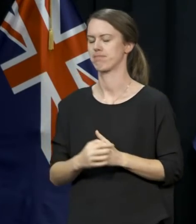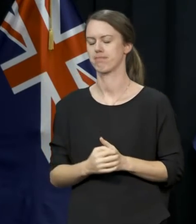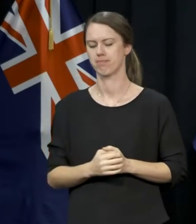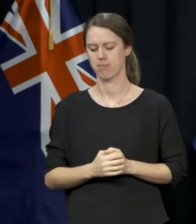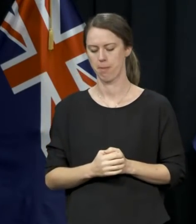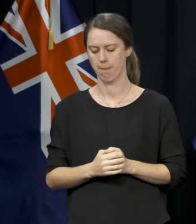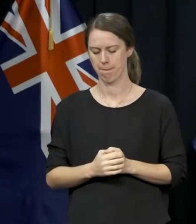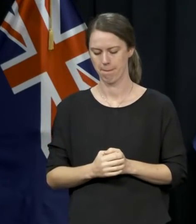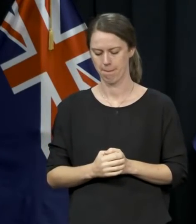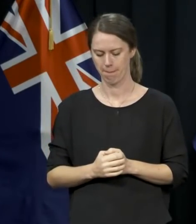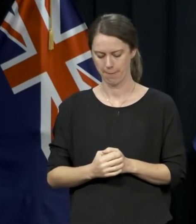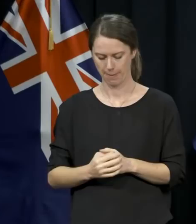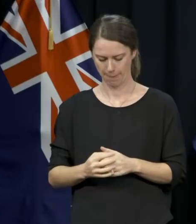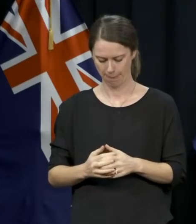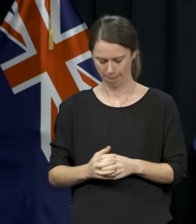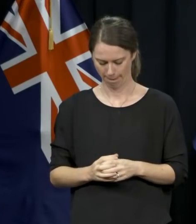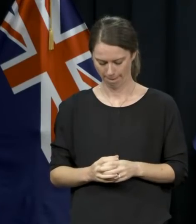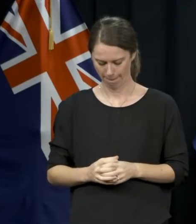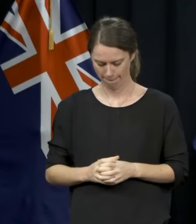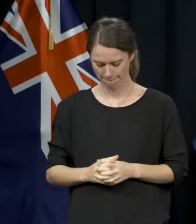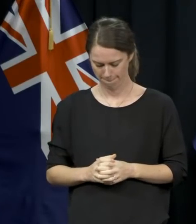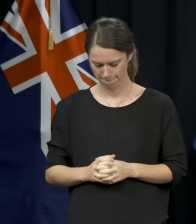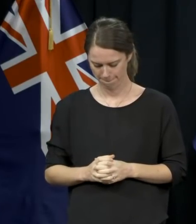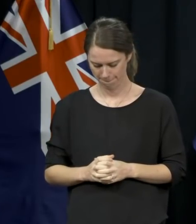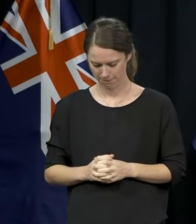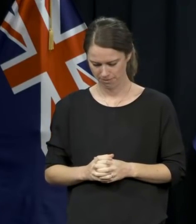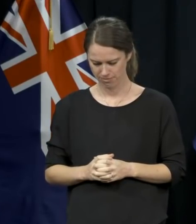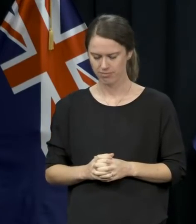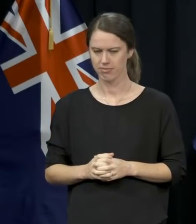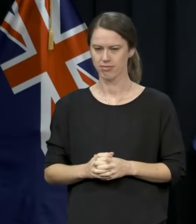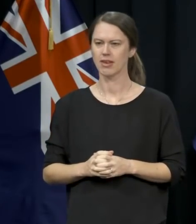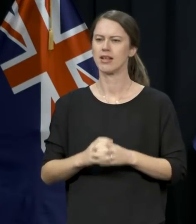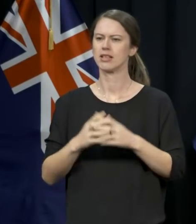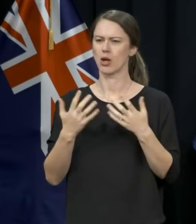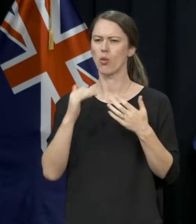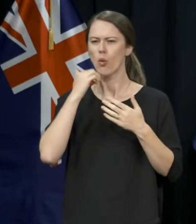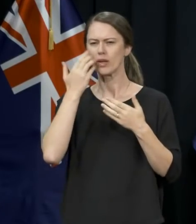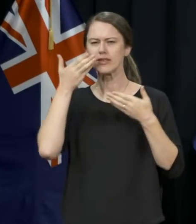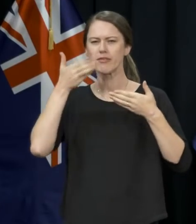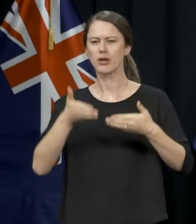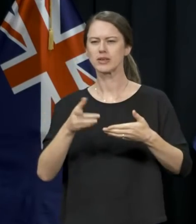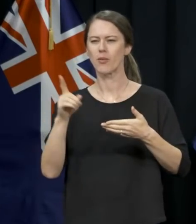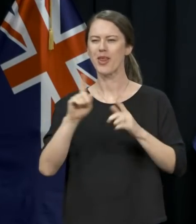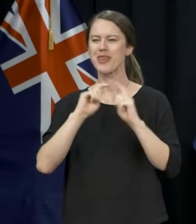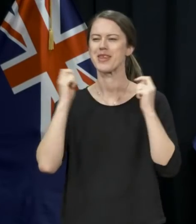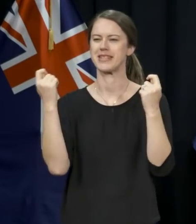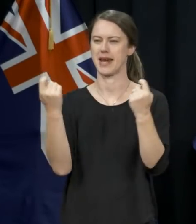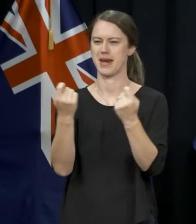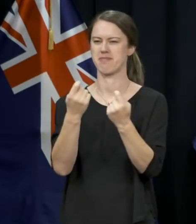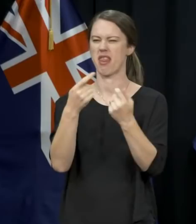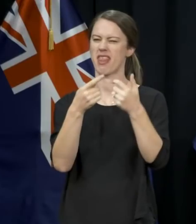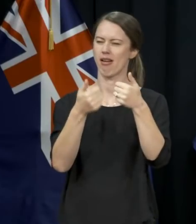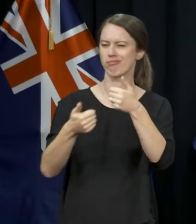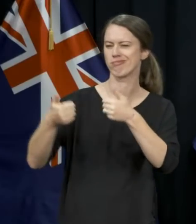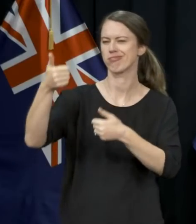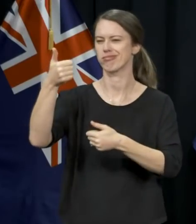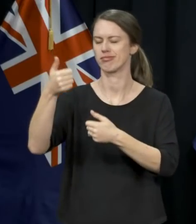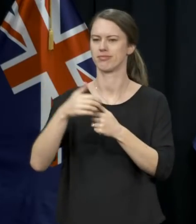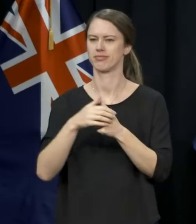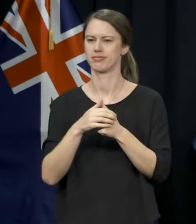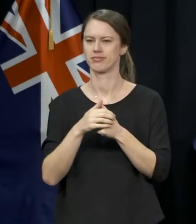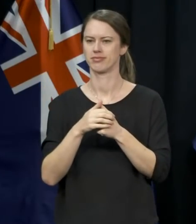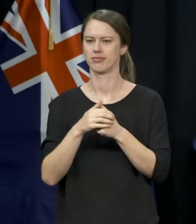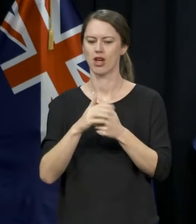I've always taken the view that the team must come first, and New Zealand's COVID response is